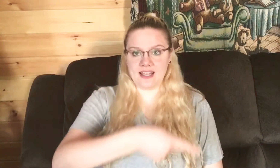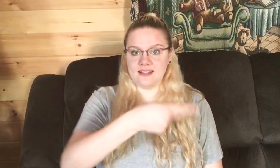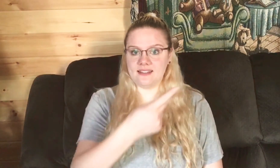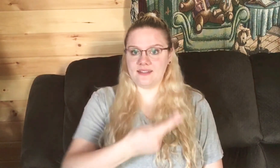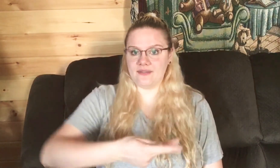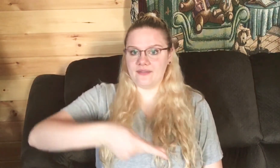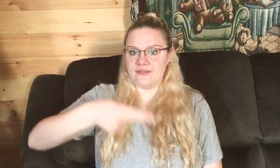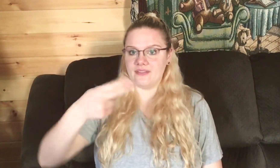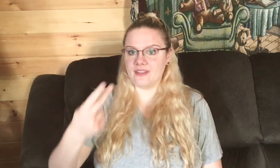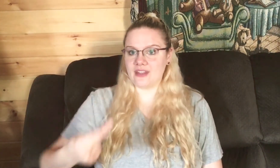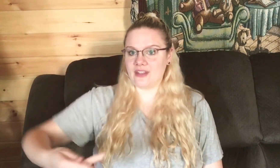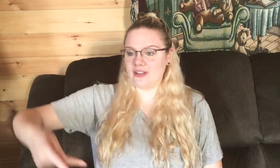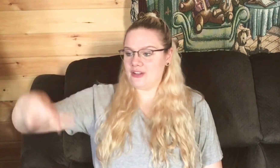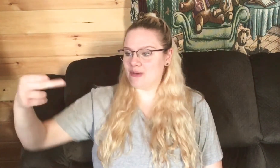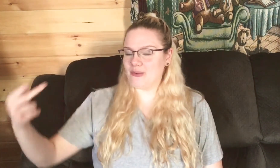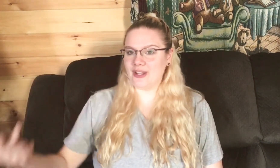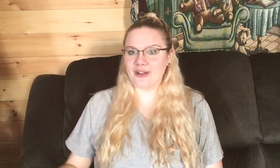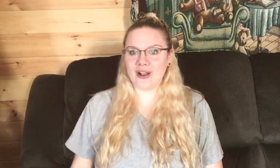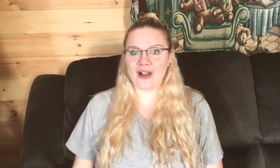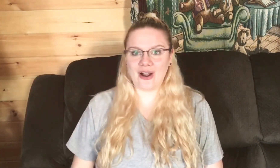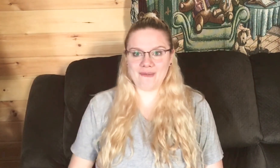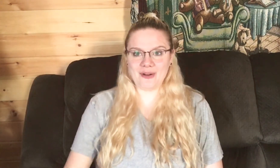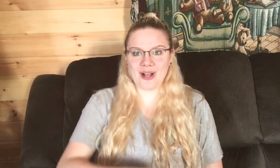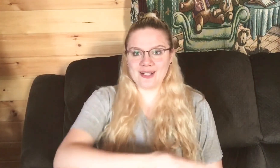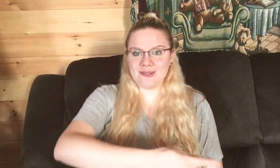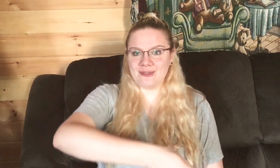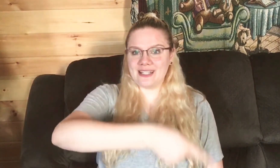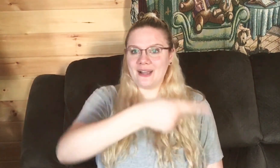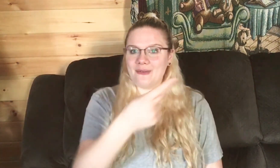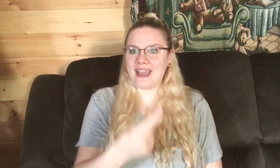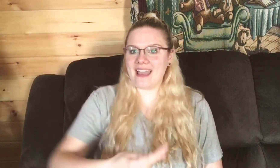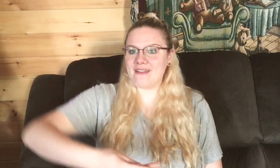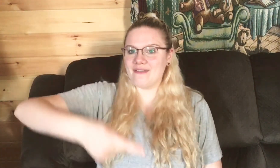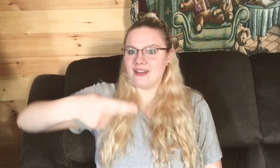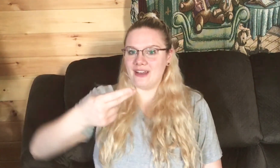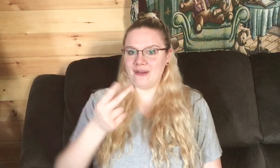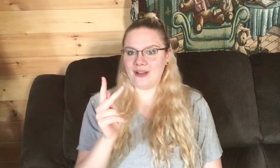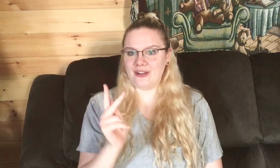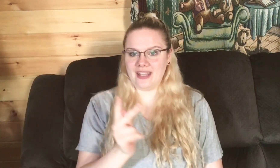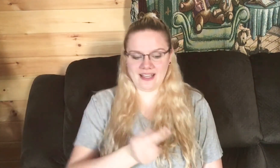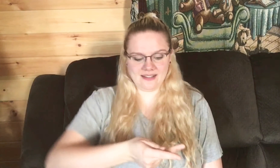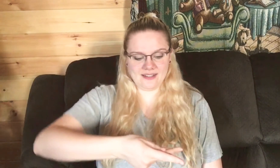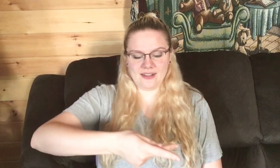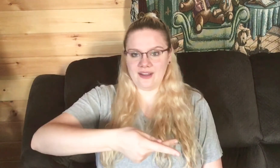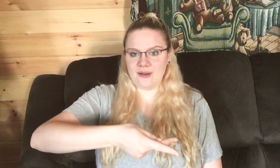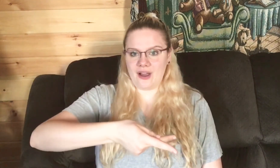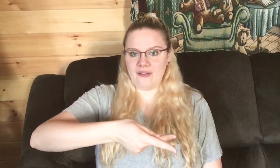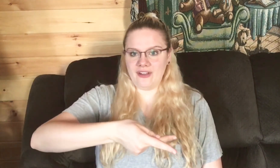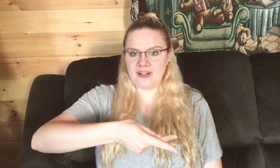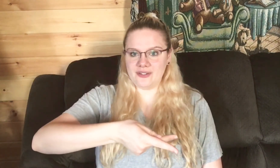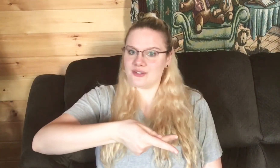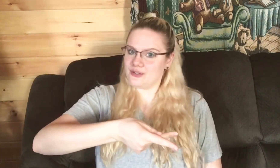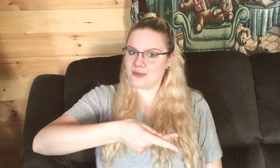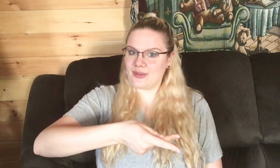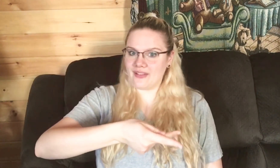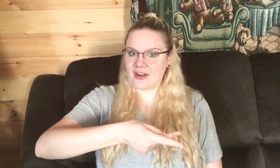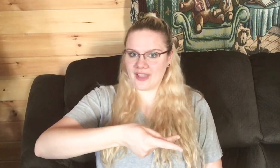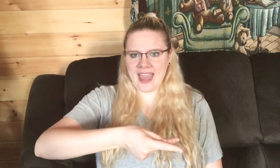this. You're going to bring your arm across almost like a wave while your hands, fingers do the letter K, it